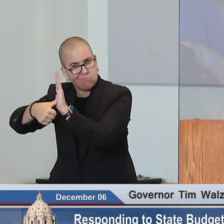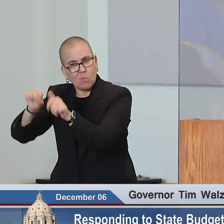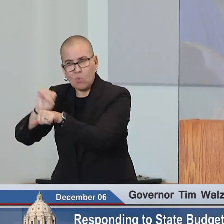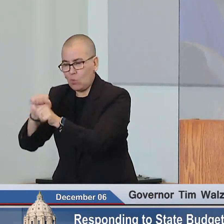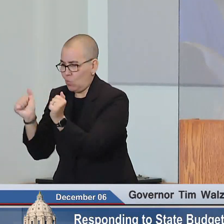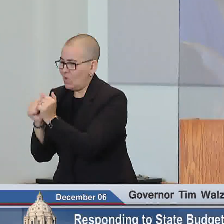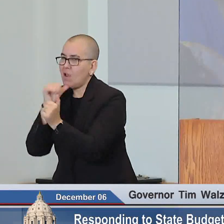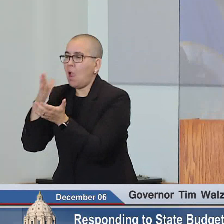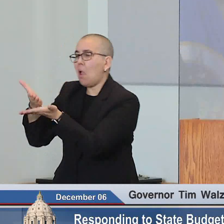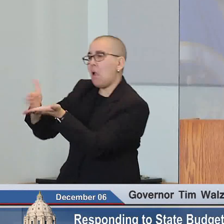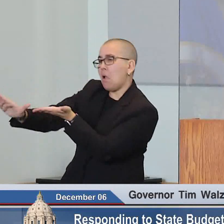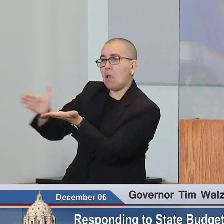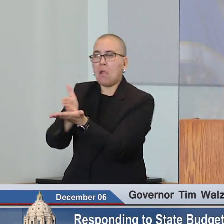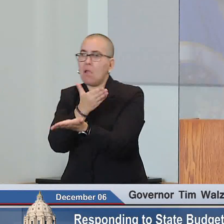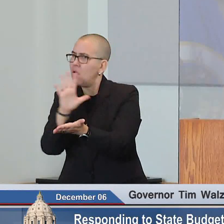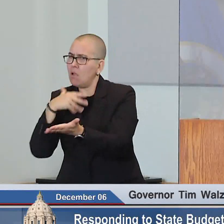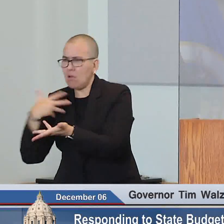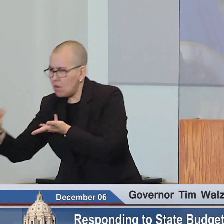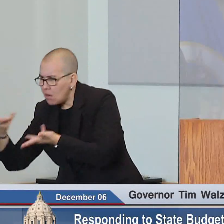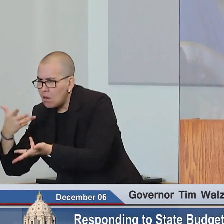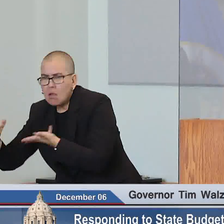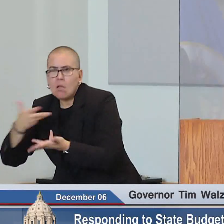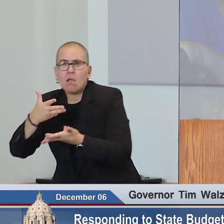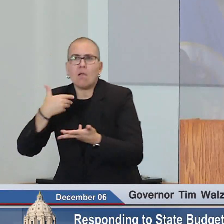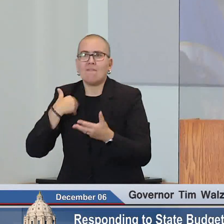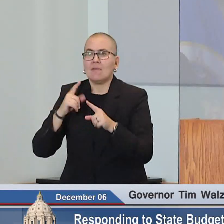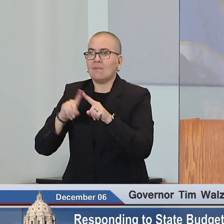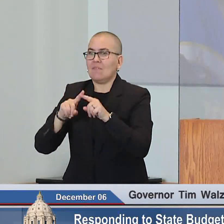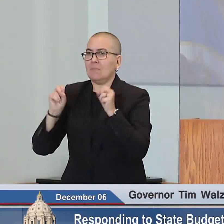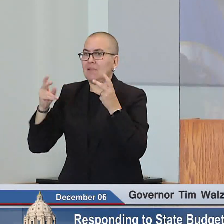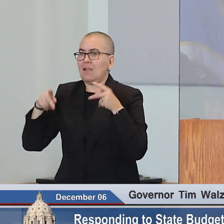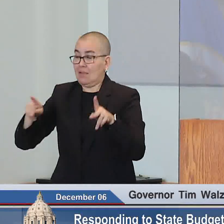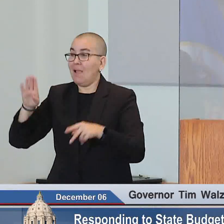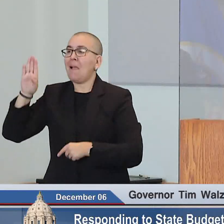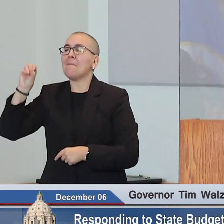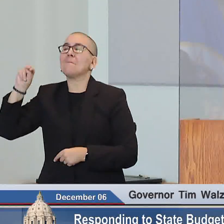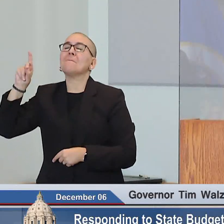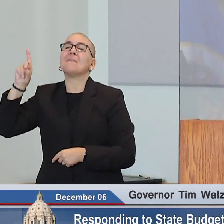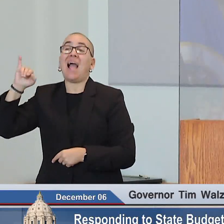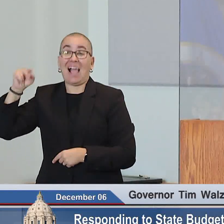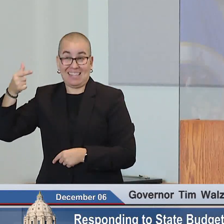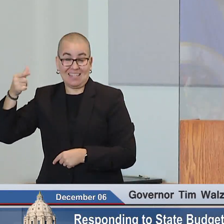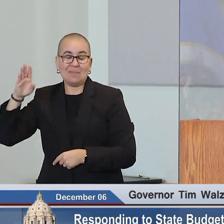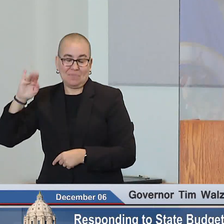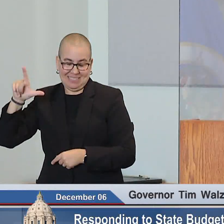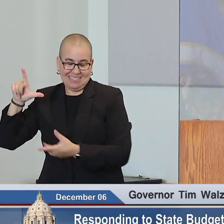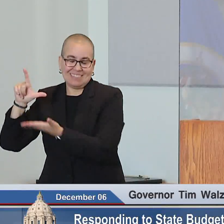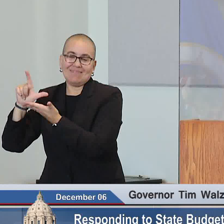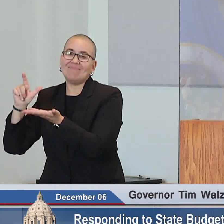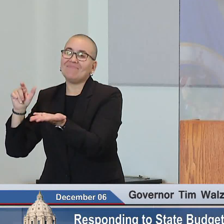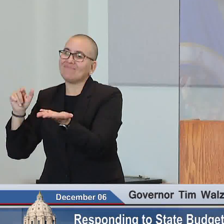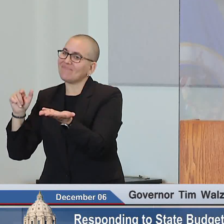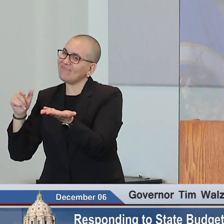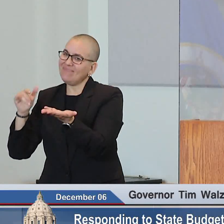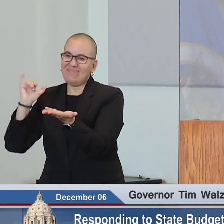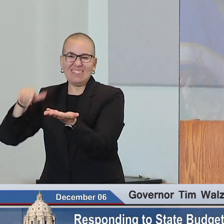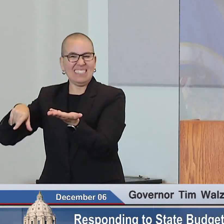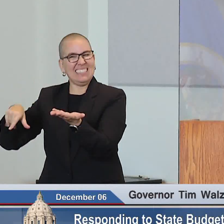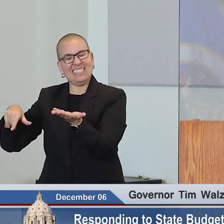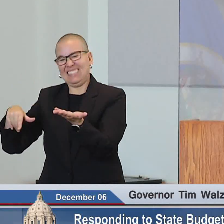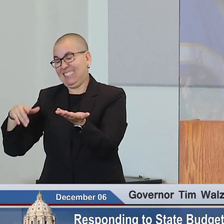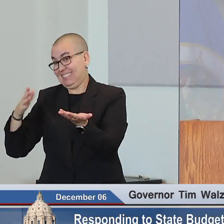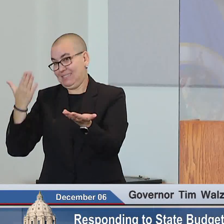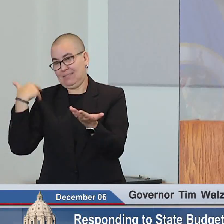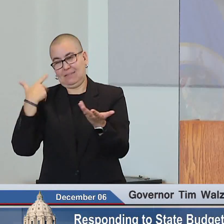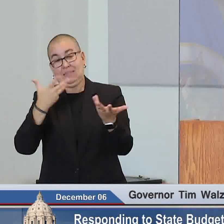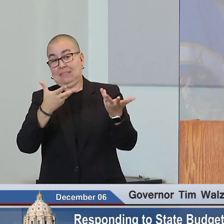also including a bonding bill, which will have projects like the Dilworth Fire Hall in it. We walked away from a deal that would have made a difference in